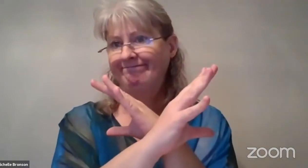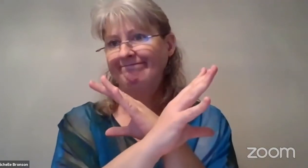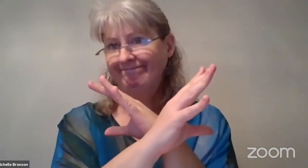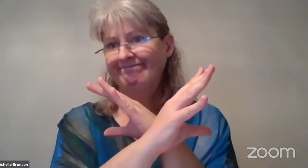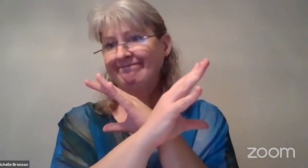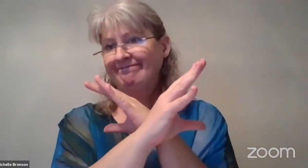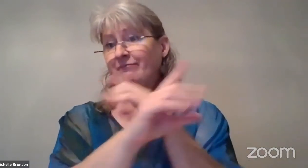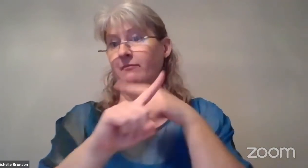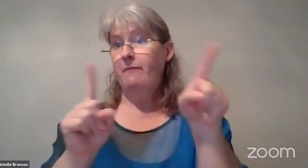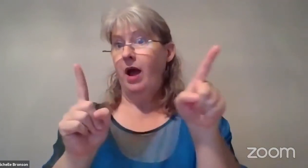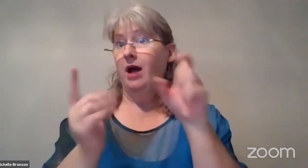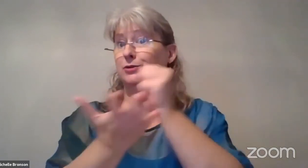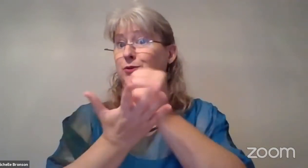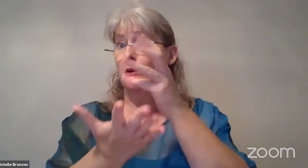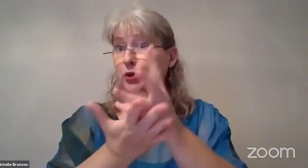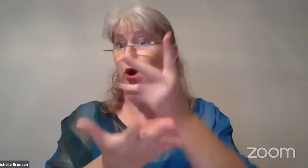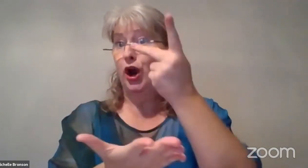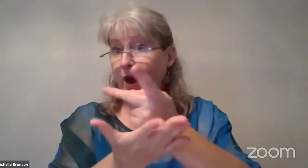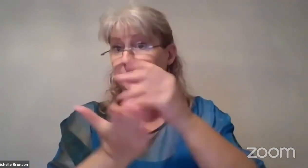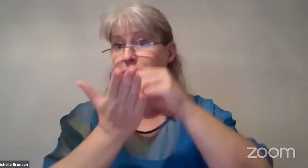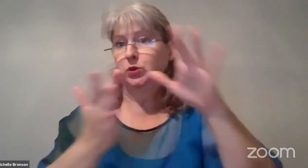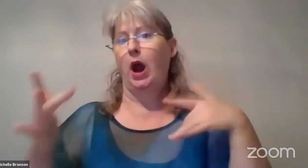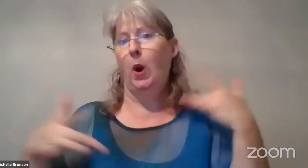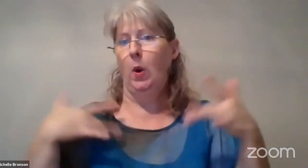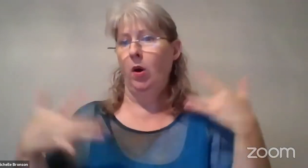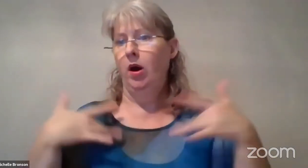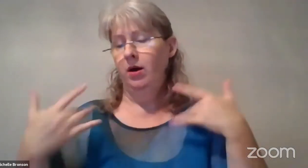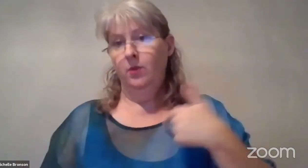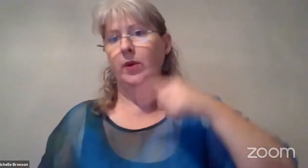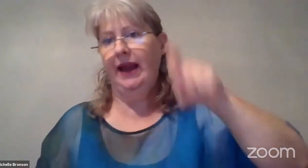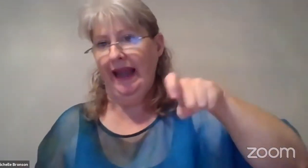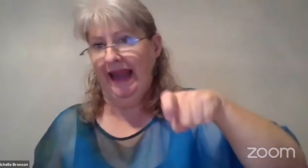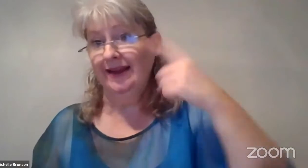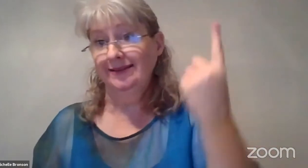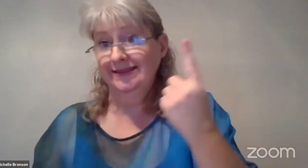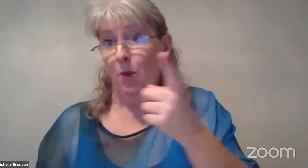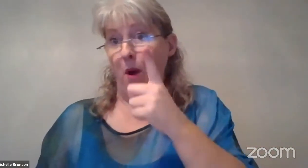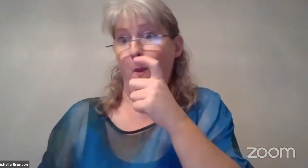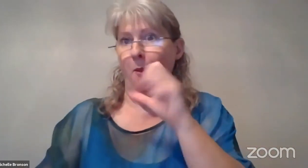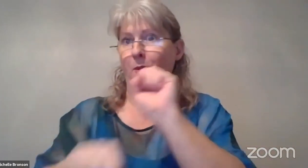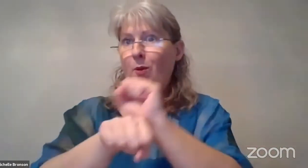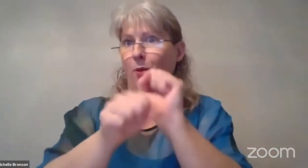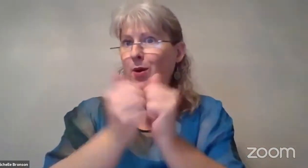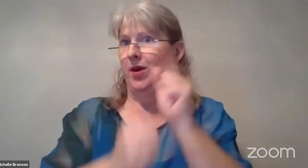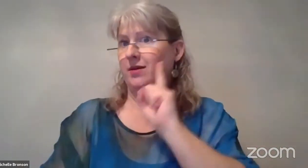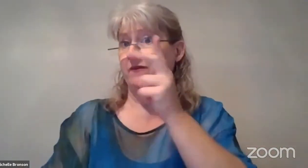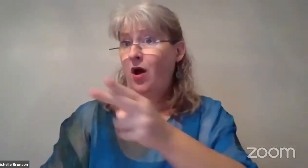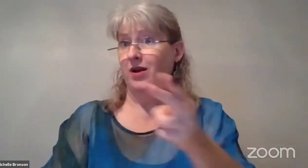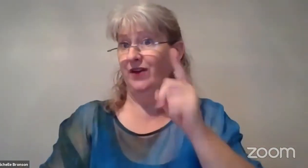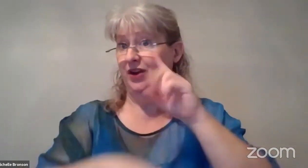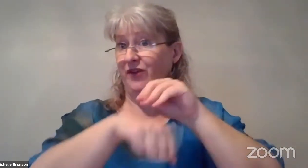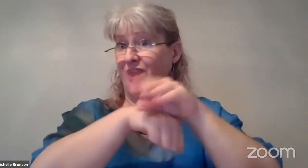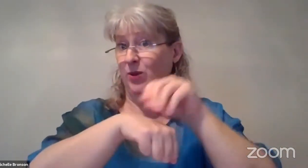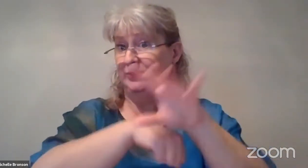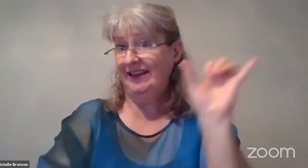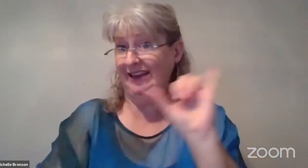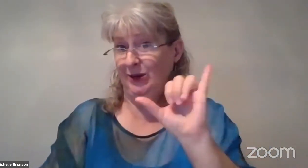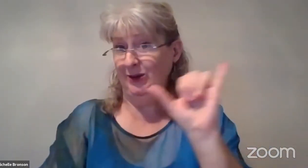And again, she will be working with us through Zoom and VP. But we need someone